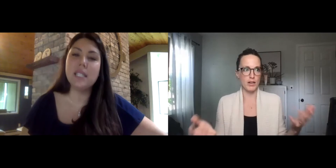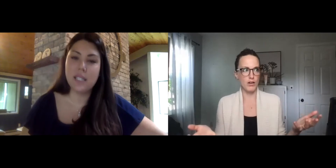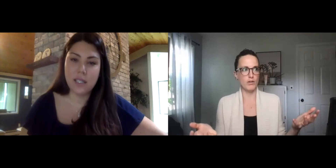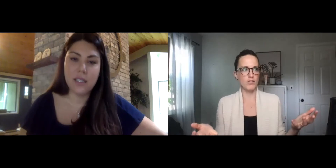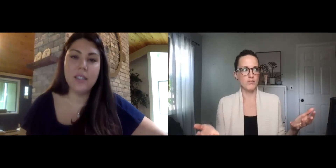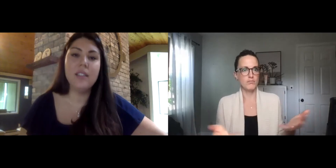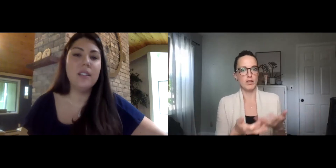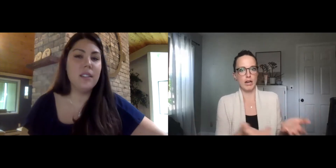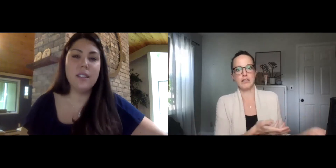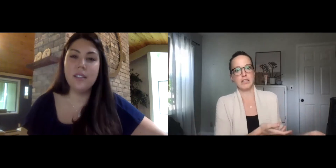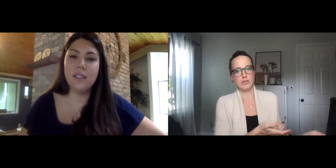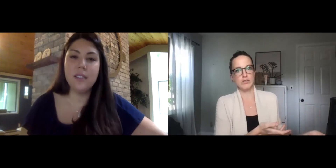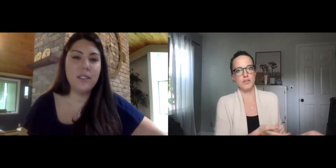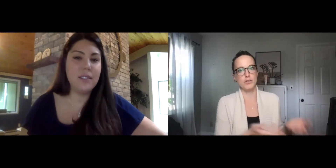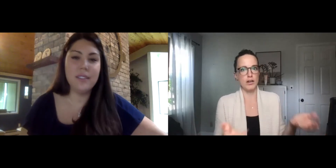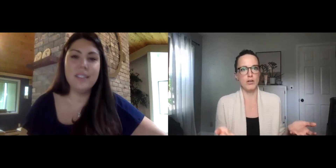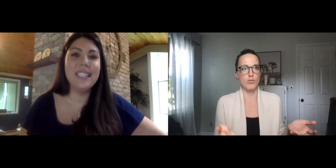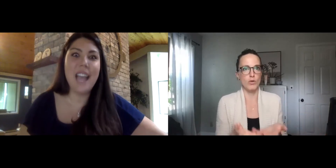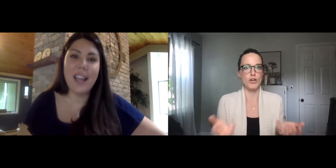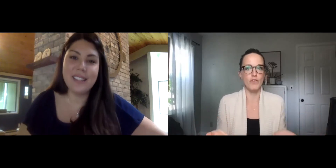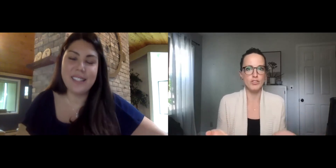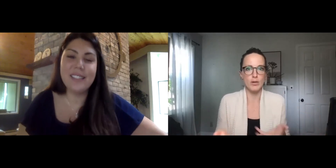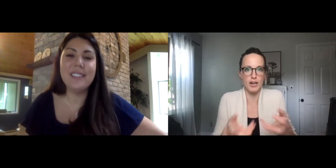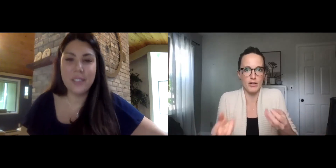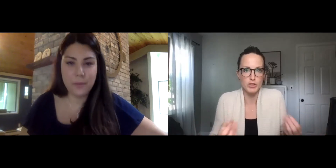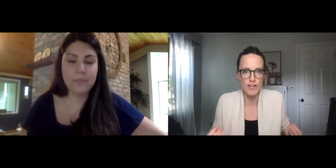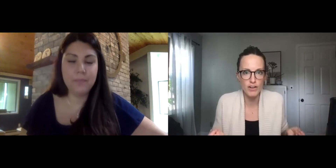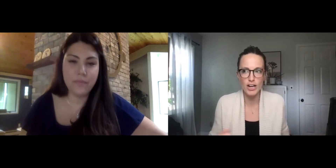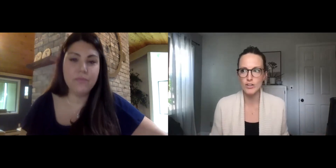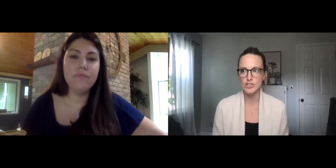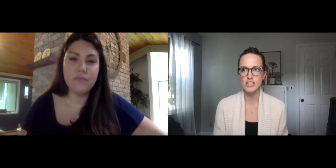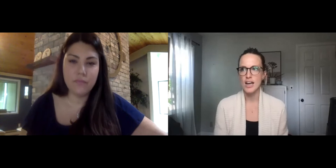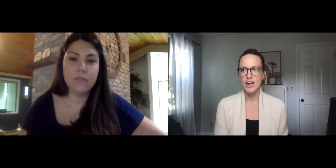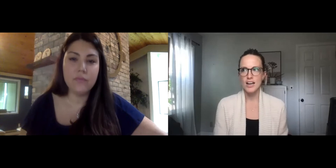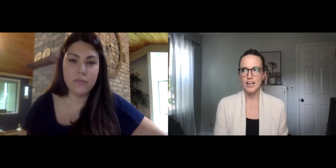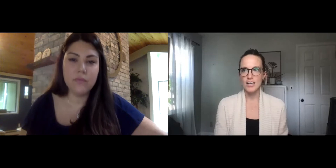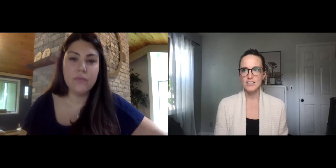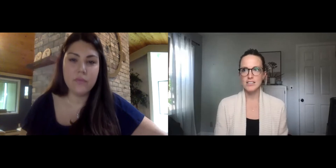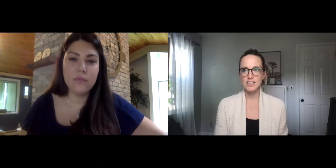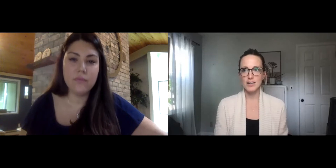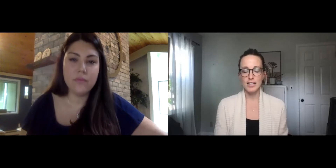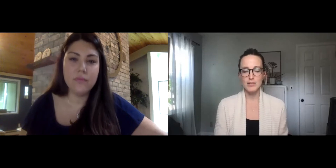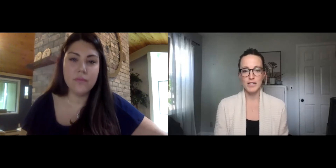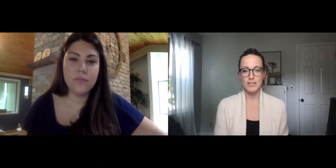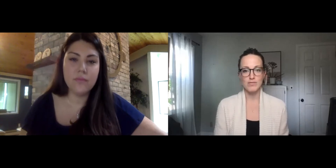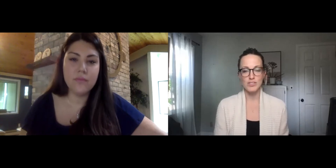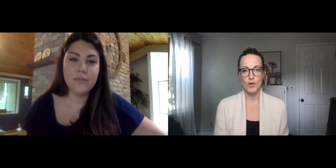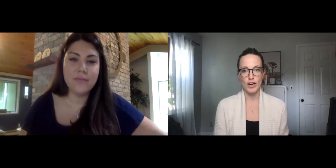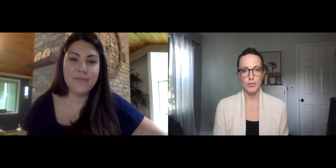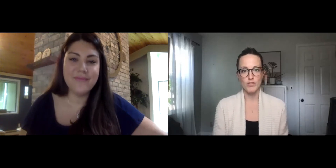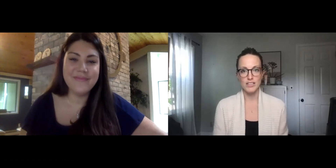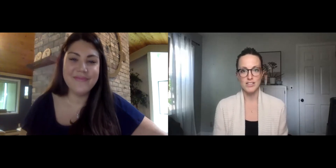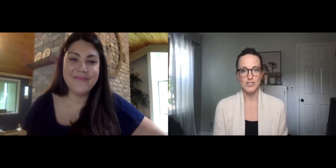like, oh, okay, let's get you some food. Oh, what are you frustrated about? And help her try and figure it out. And it's just, it's been